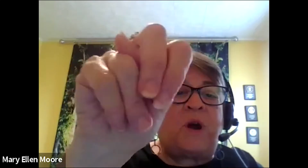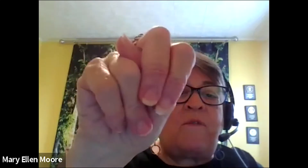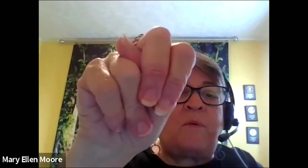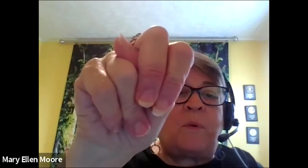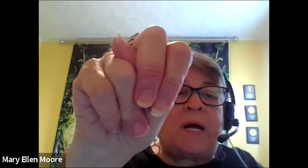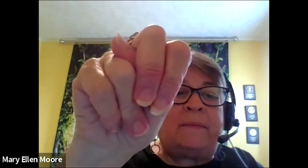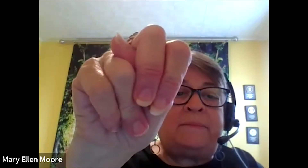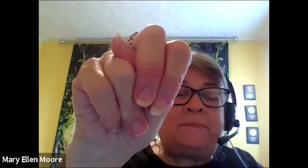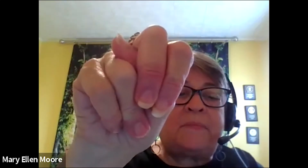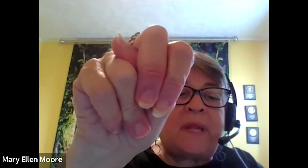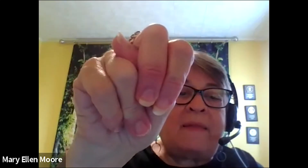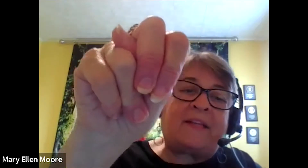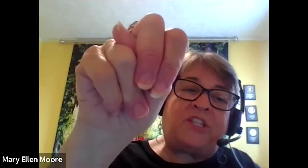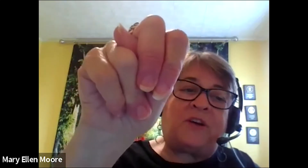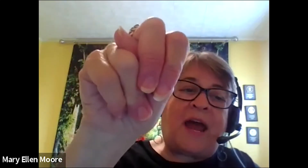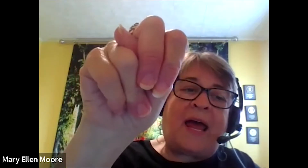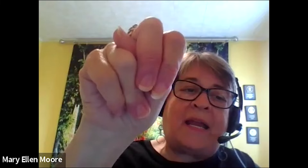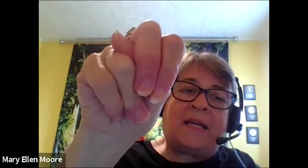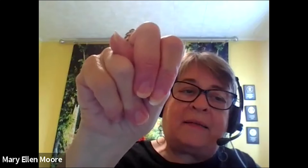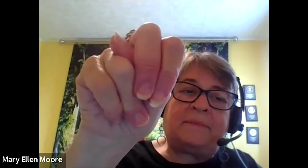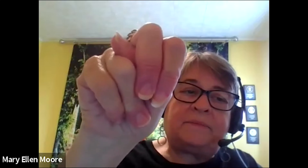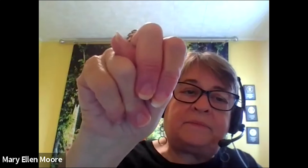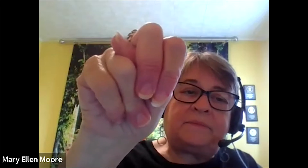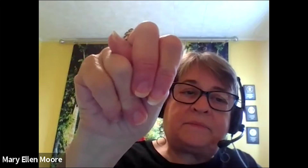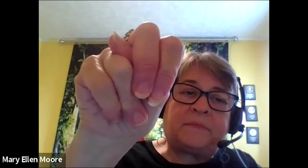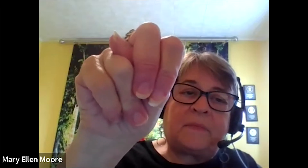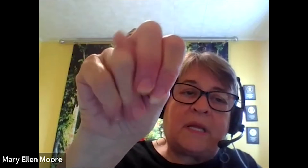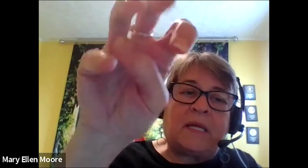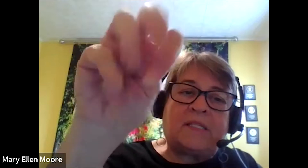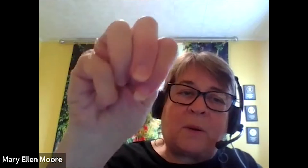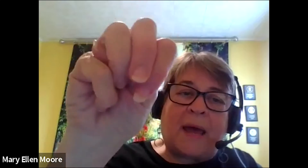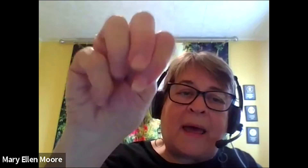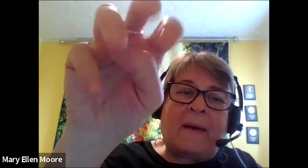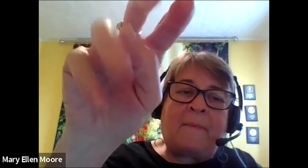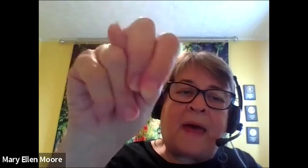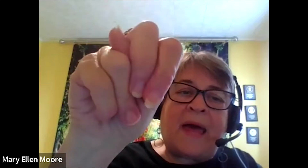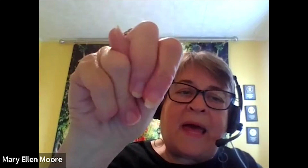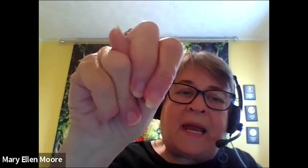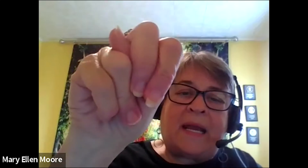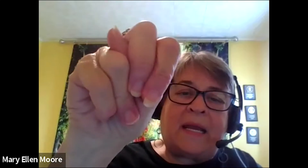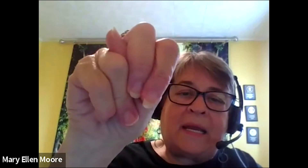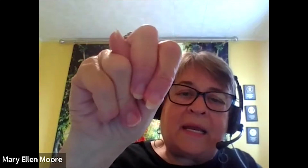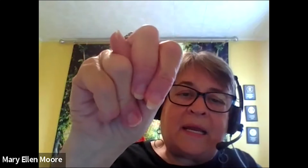over one, and that's your N. So M, N.